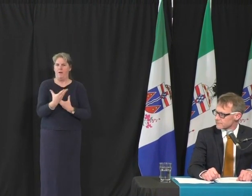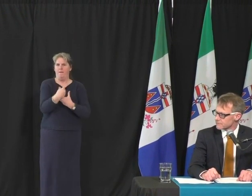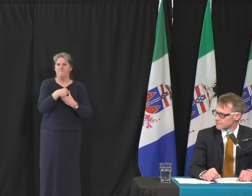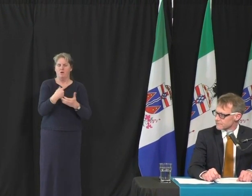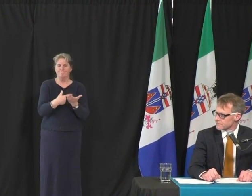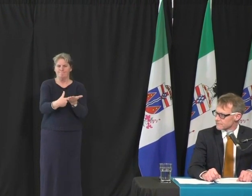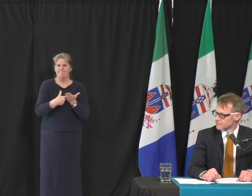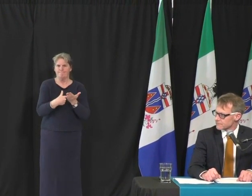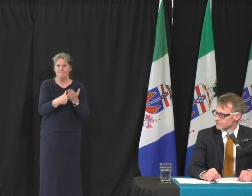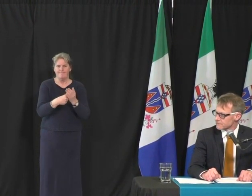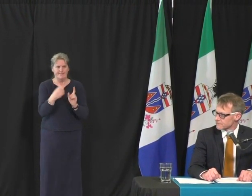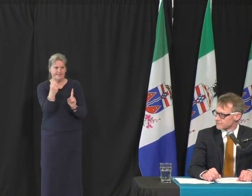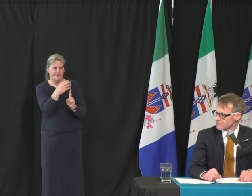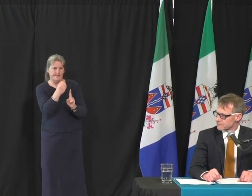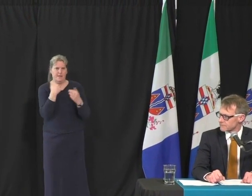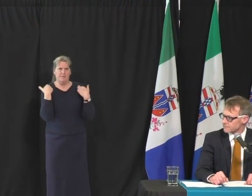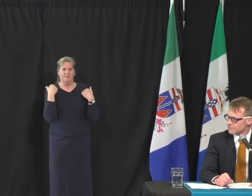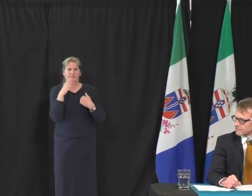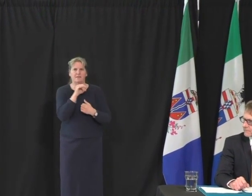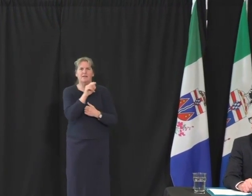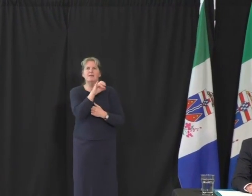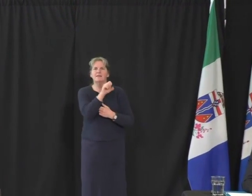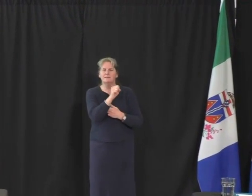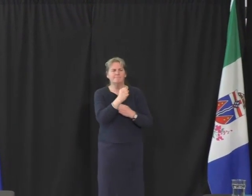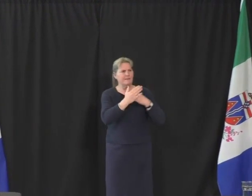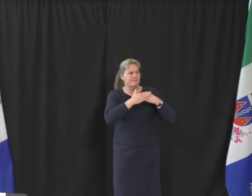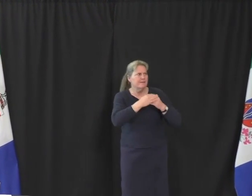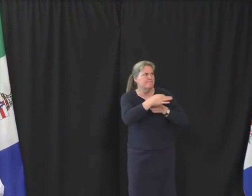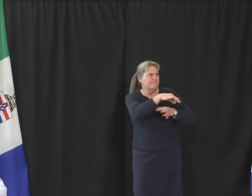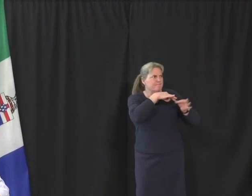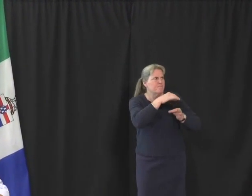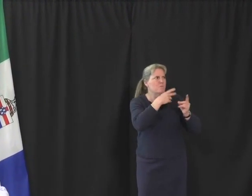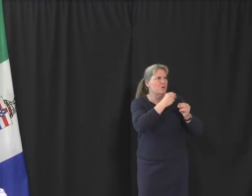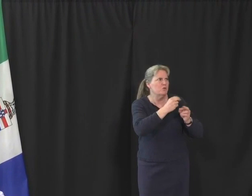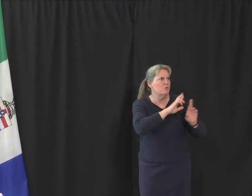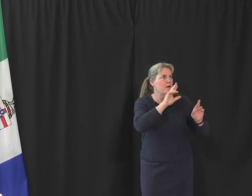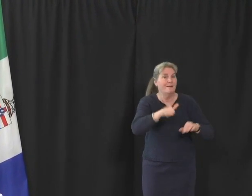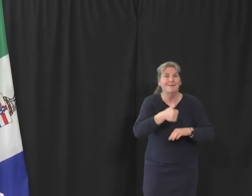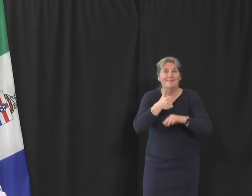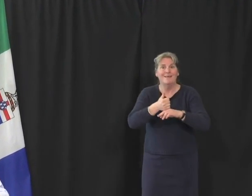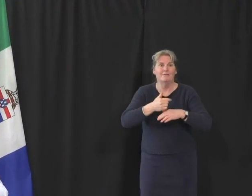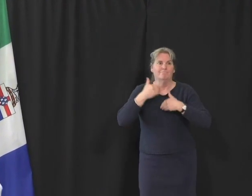is providing Minister Dendies with great advice and recommendations.